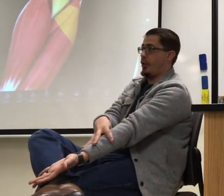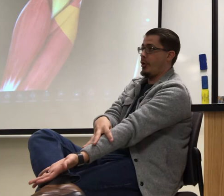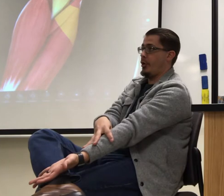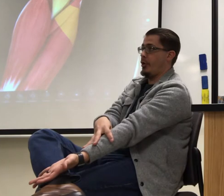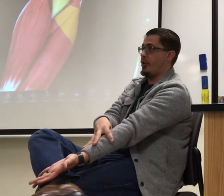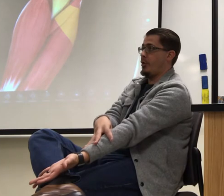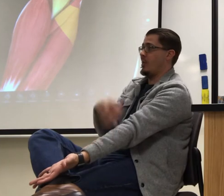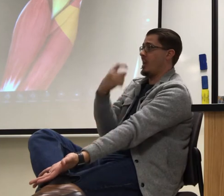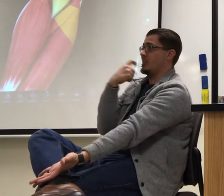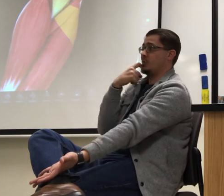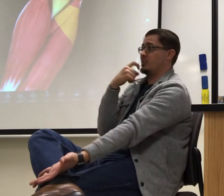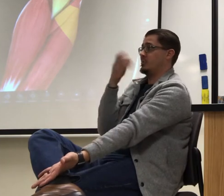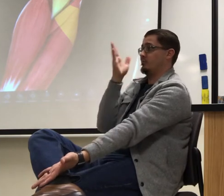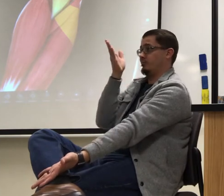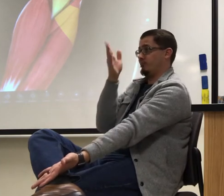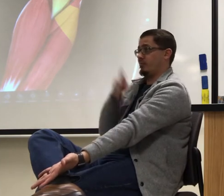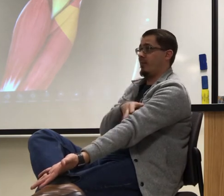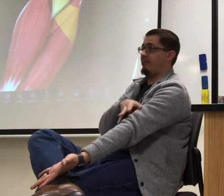that I just presented,